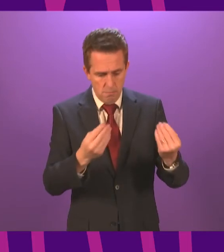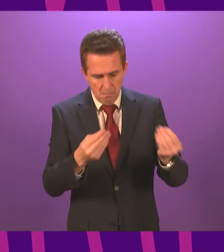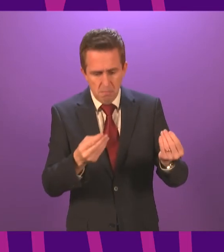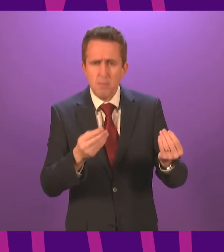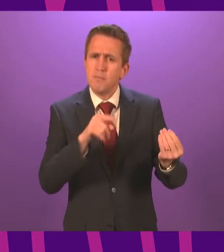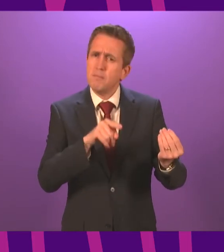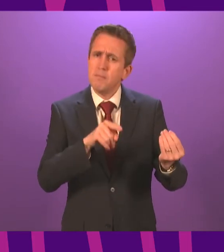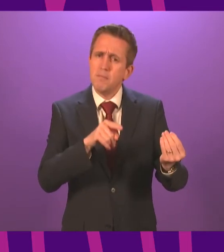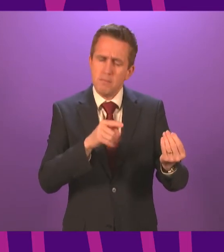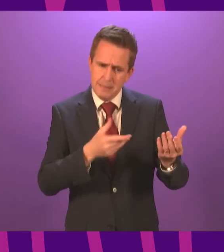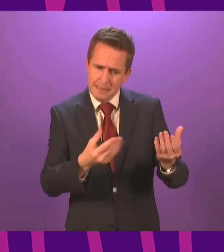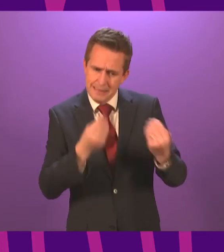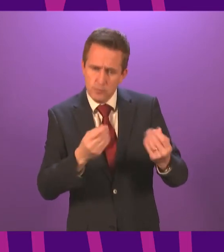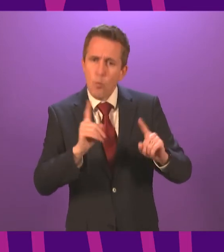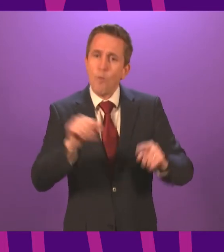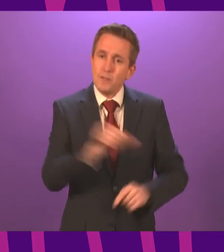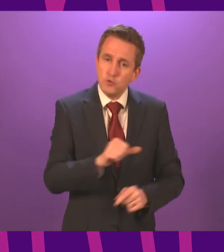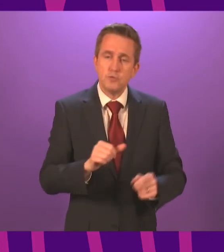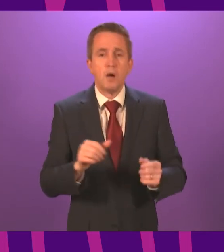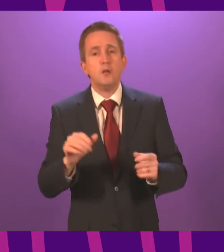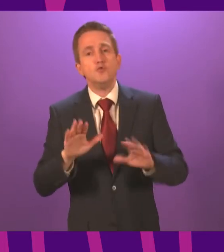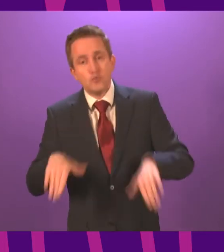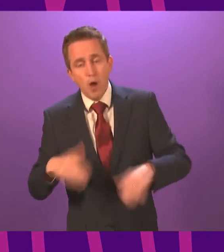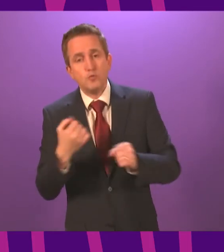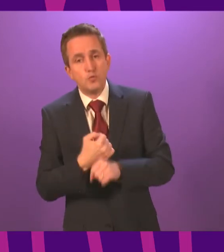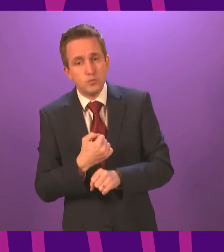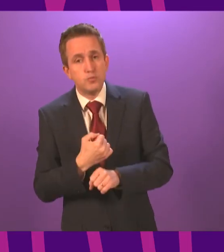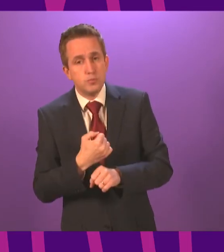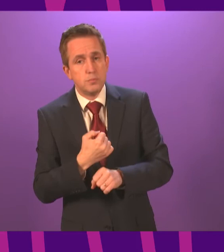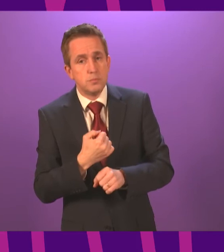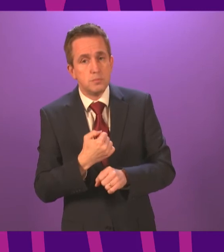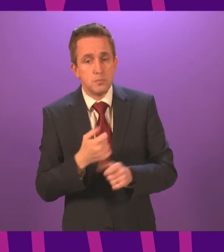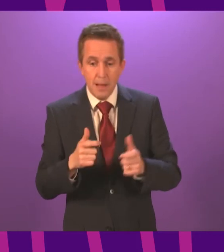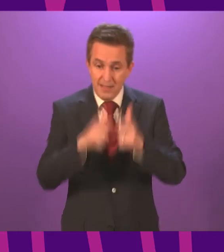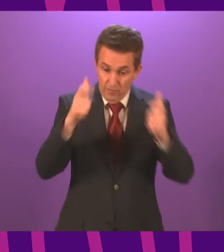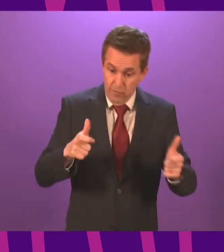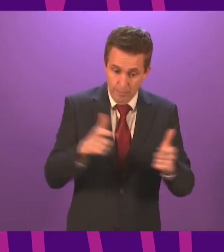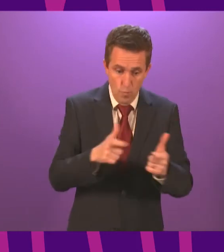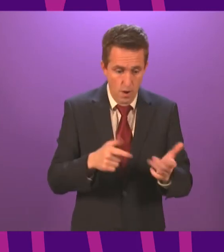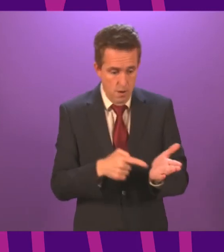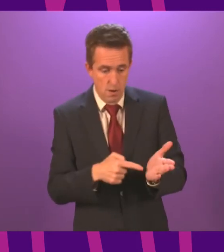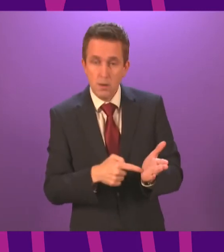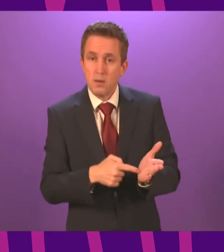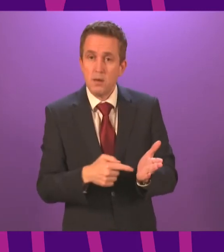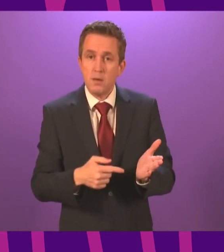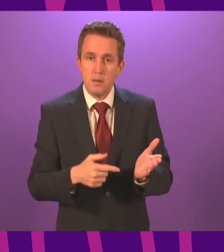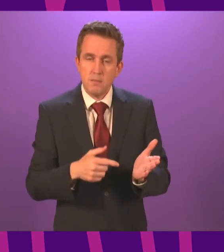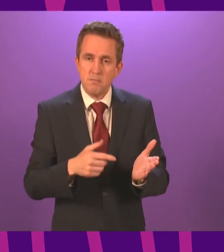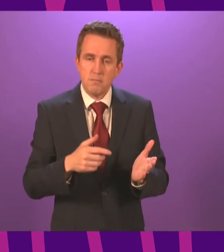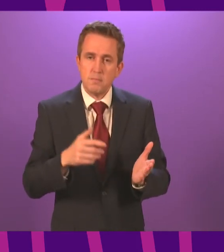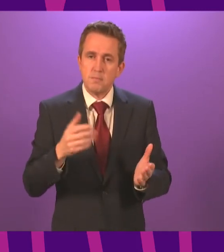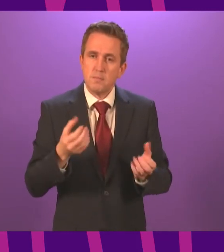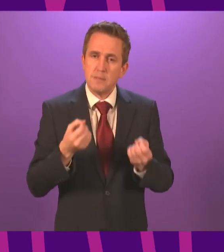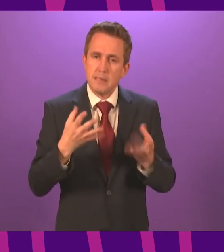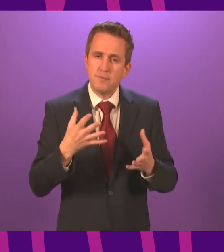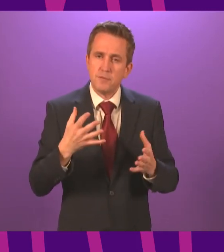must and must not do. Now, inevitably, if you're going to produce something that is a concise view